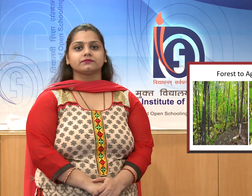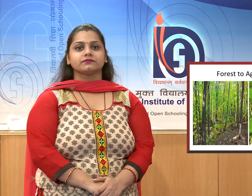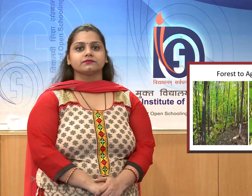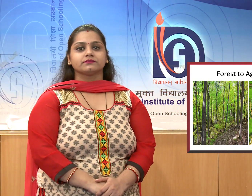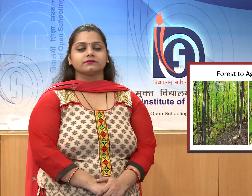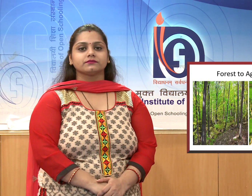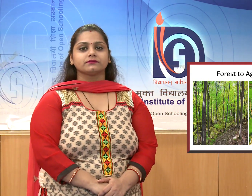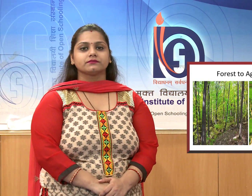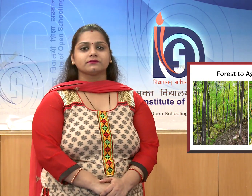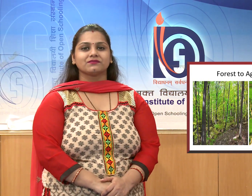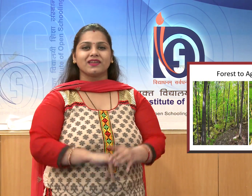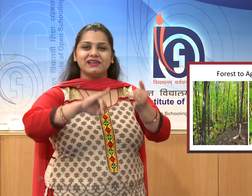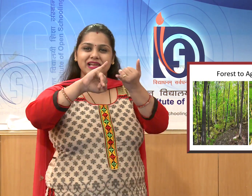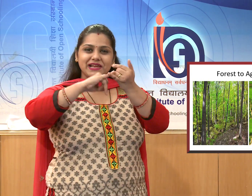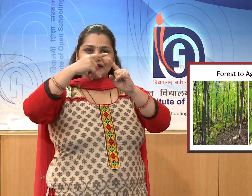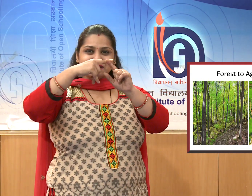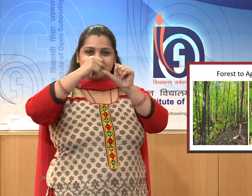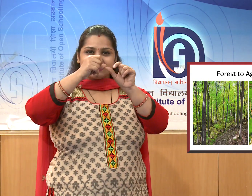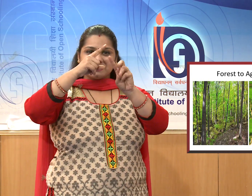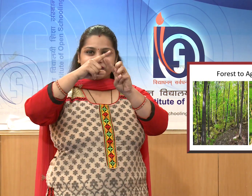The state encouraged payment